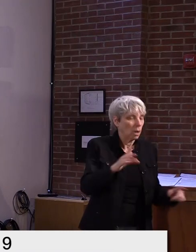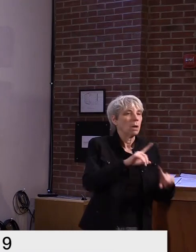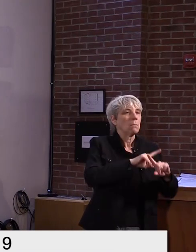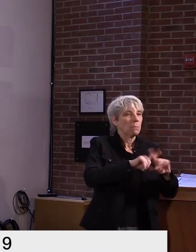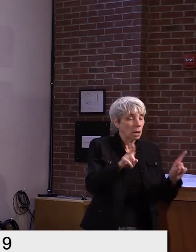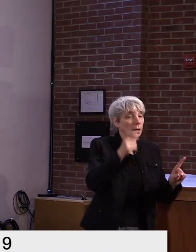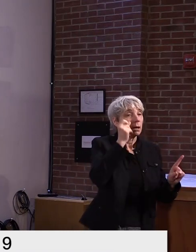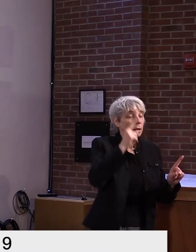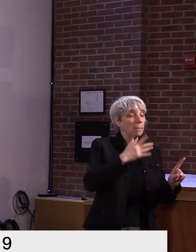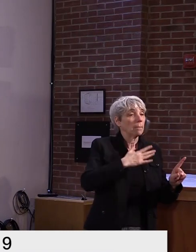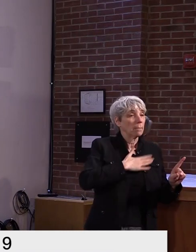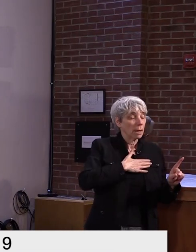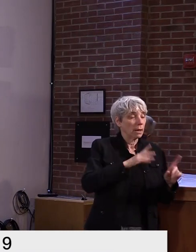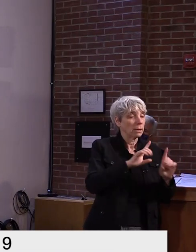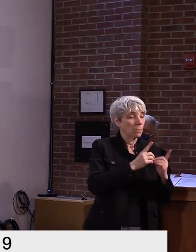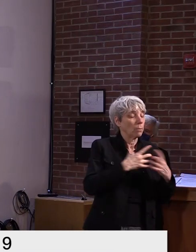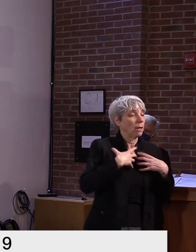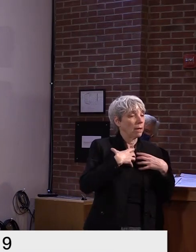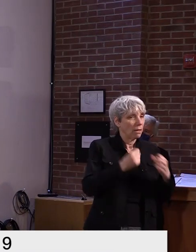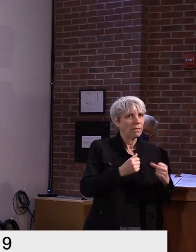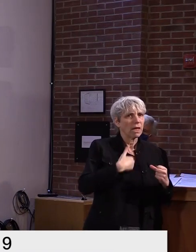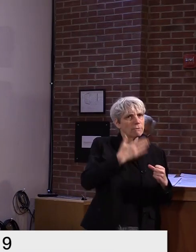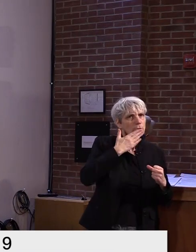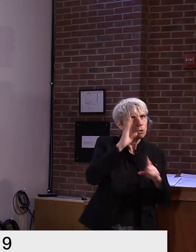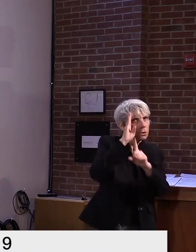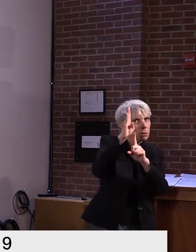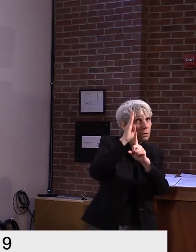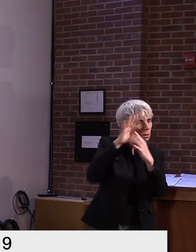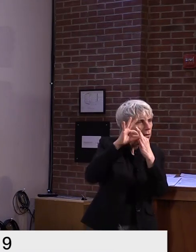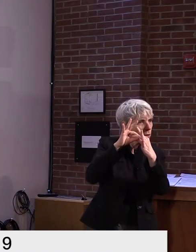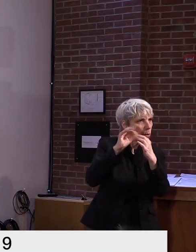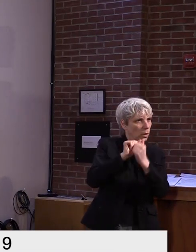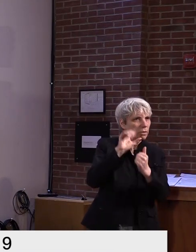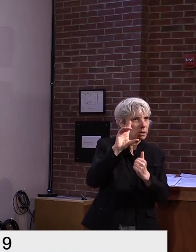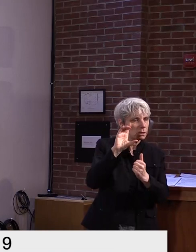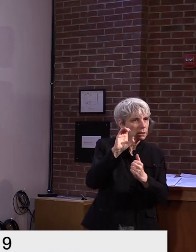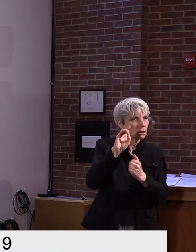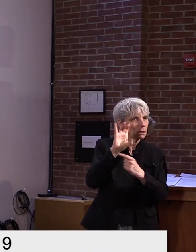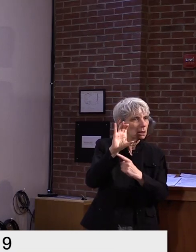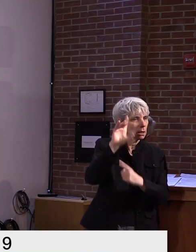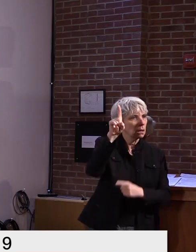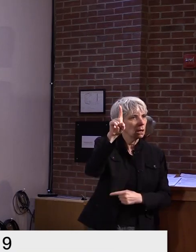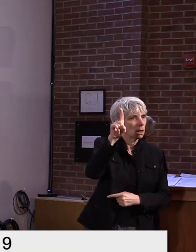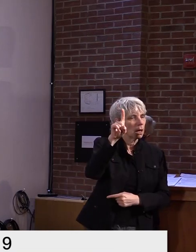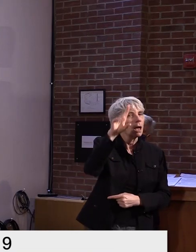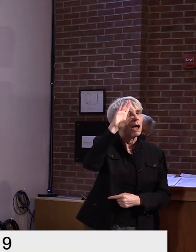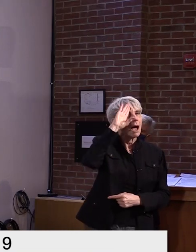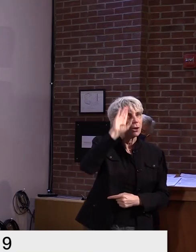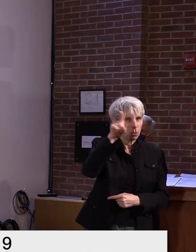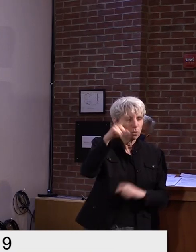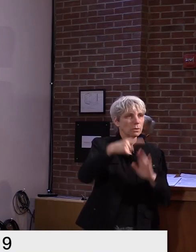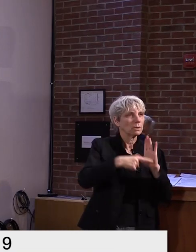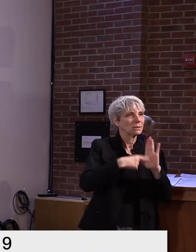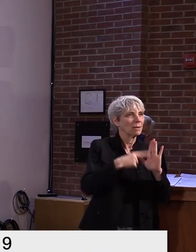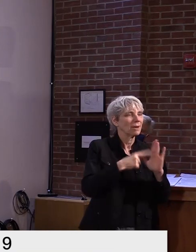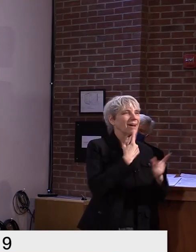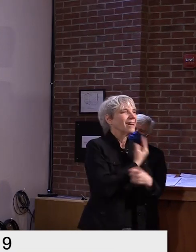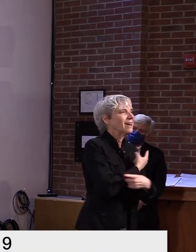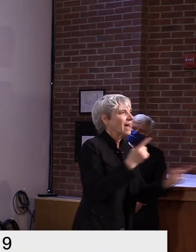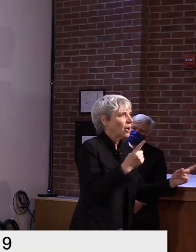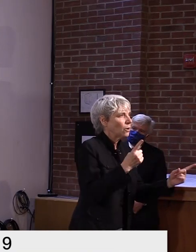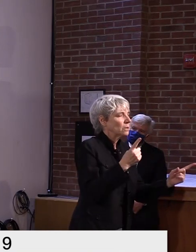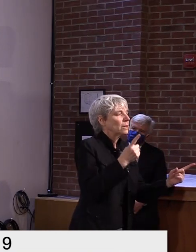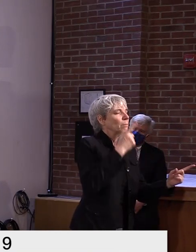working relationships with people at the CDC. And I know that despite what may be questionable policy choices at the